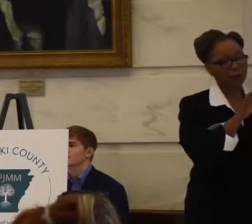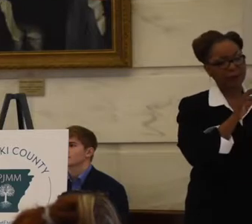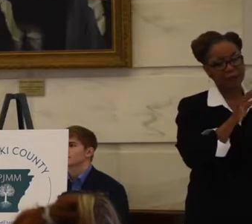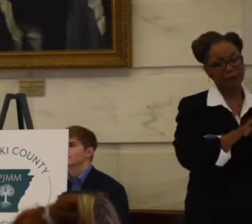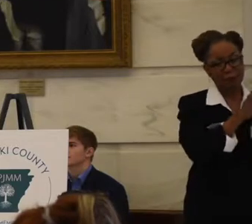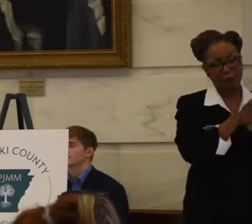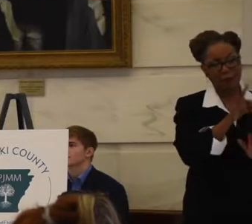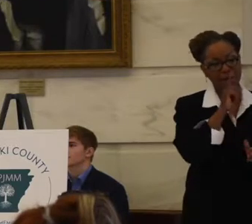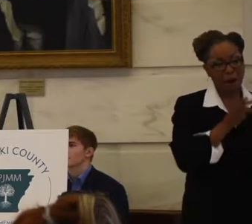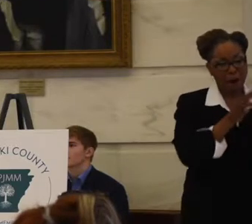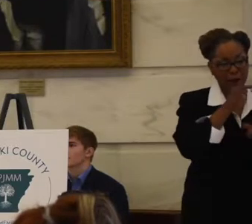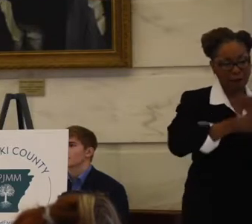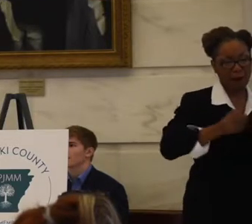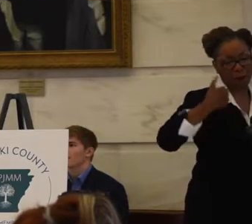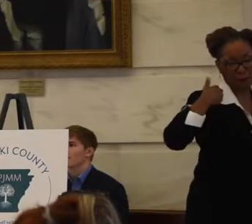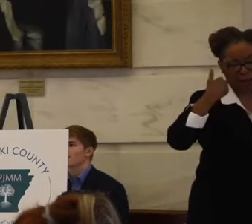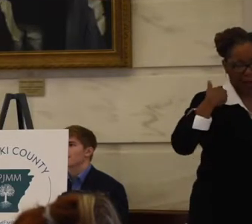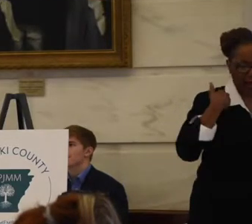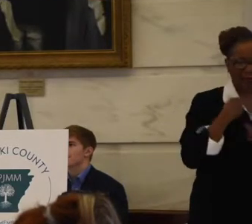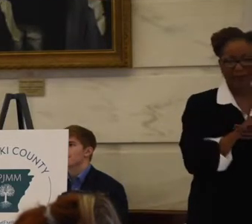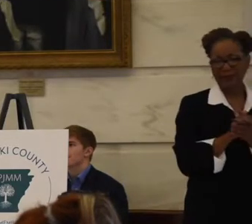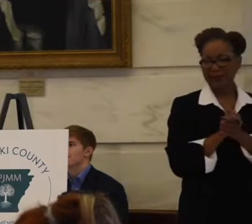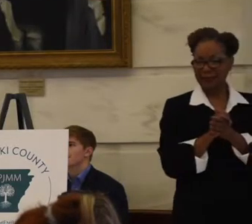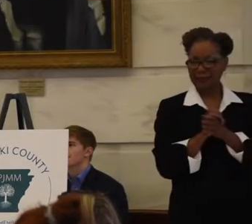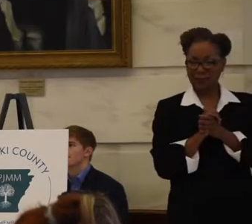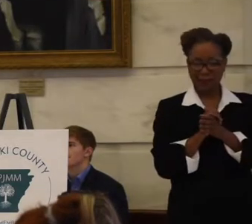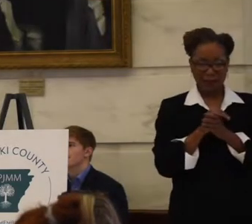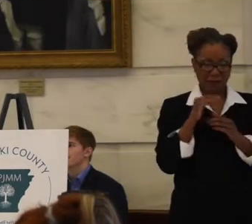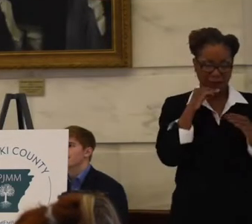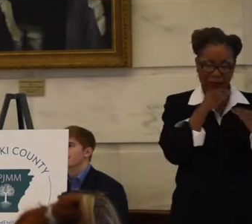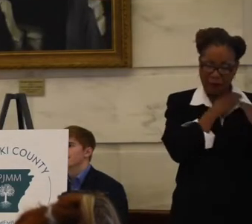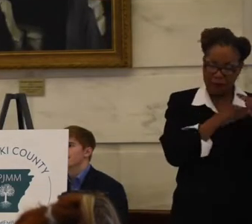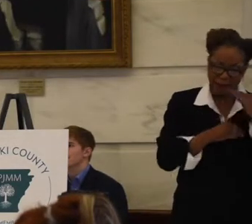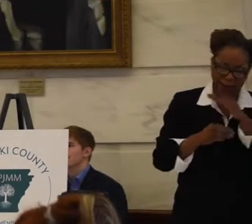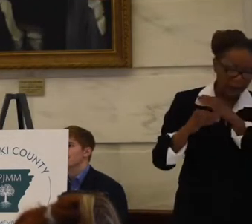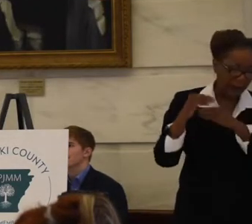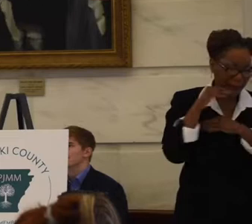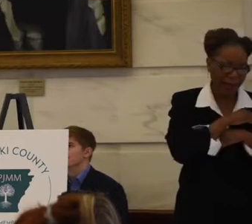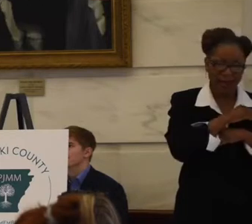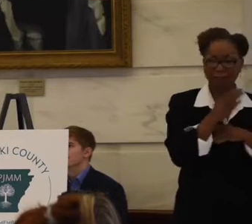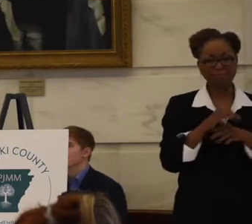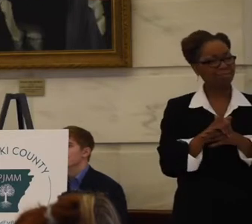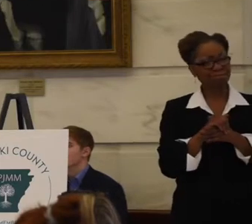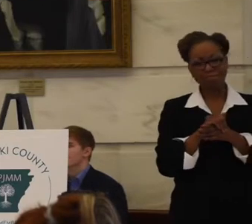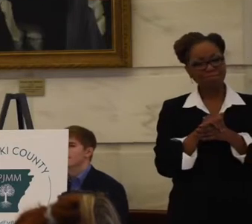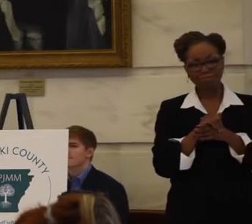past. Undo the lies that were taught generation after generation.